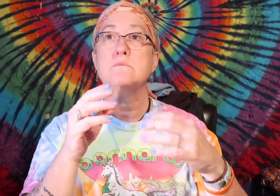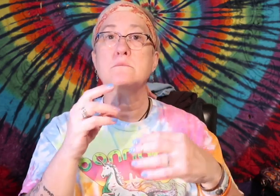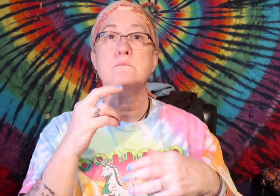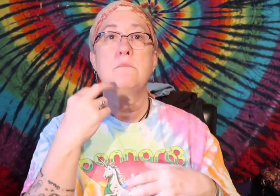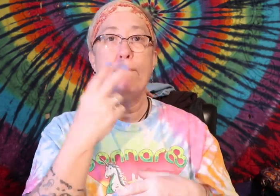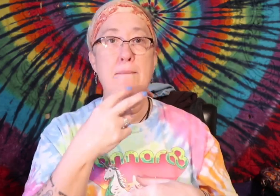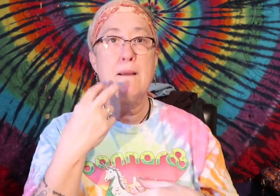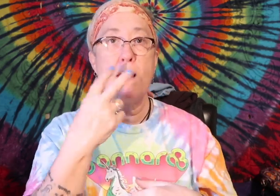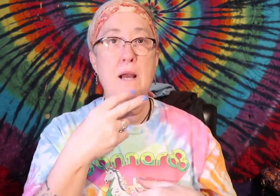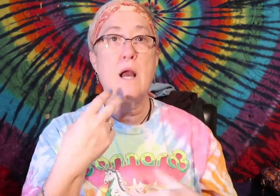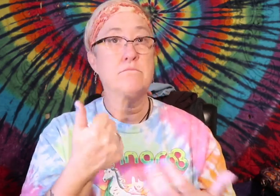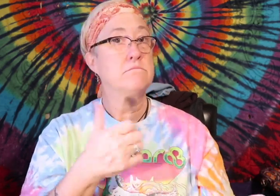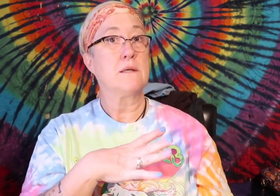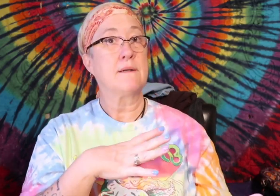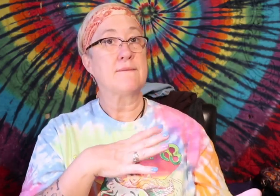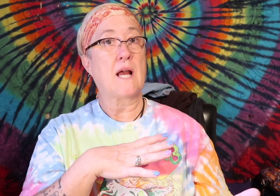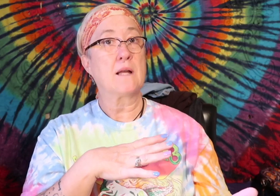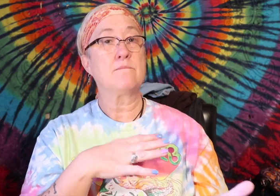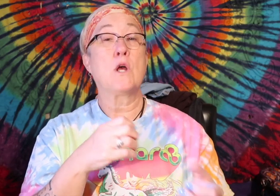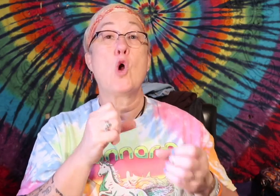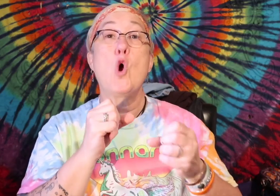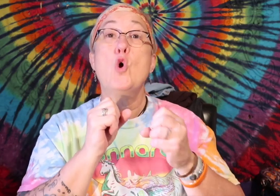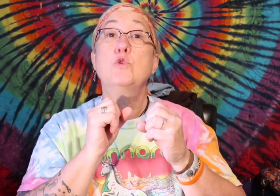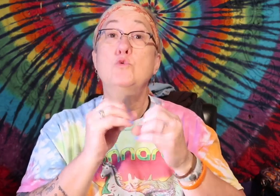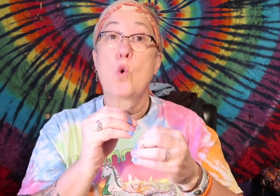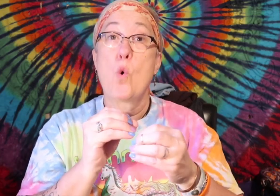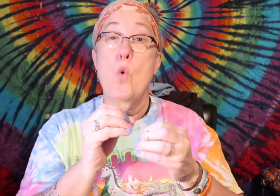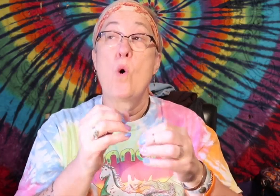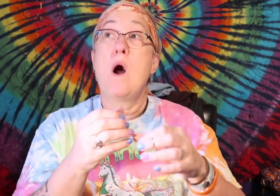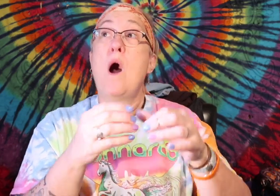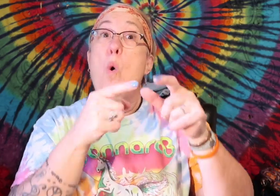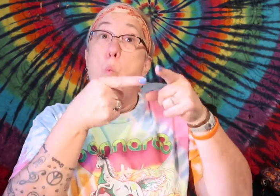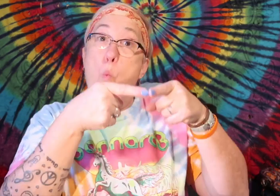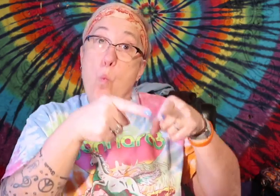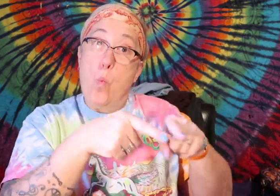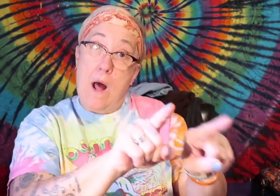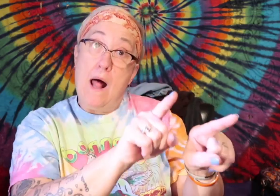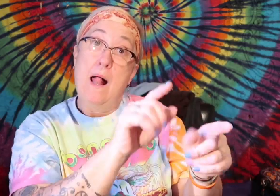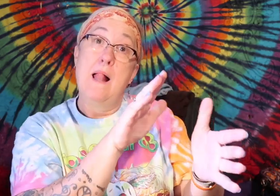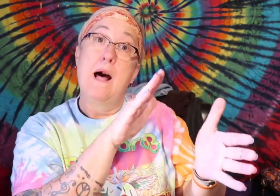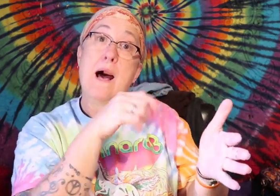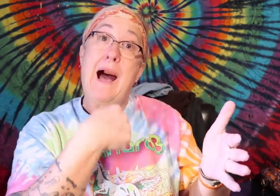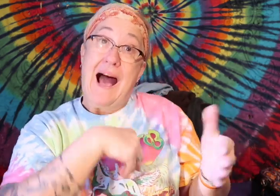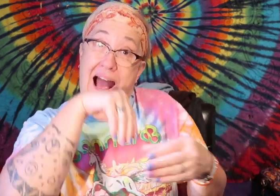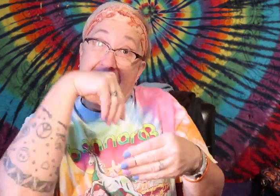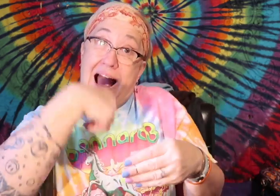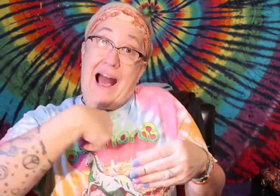you pronounce your words while you're signing. And they'll read your lips. It'll be fine.